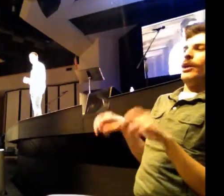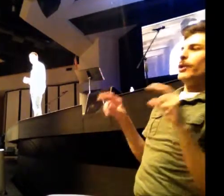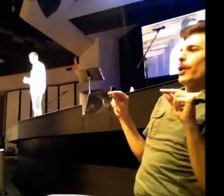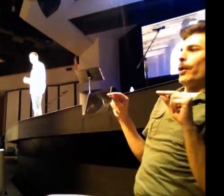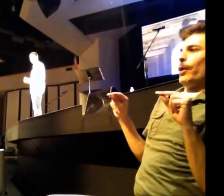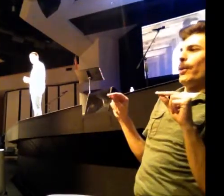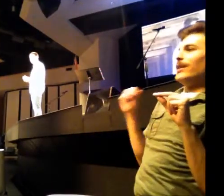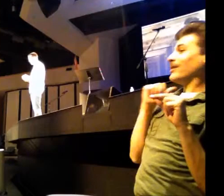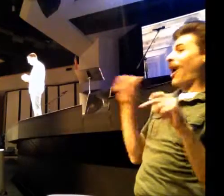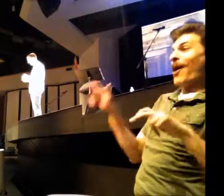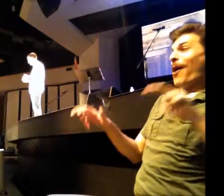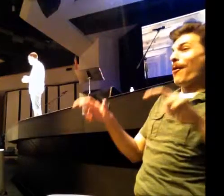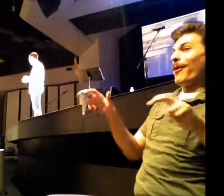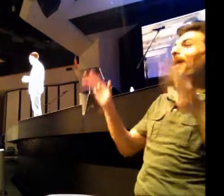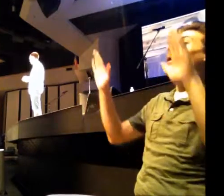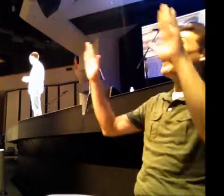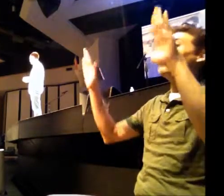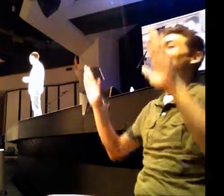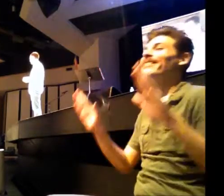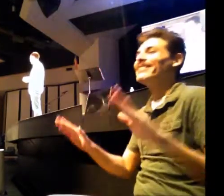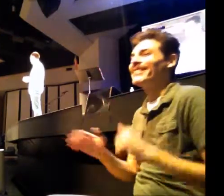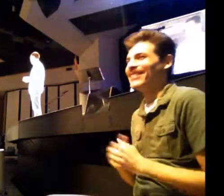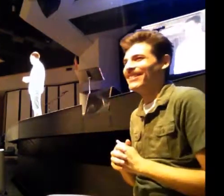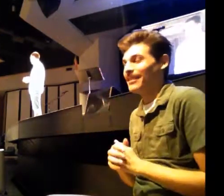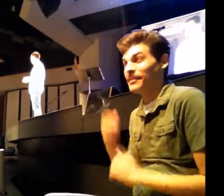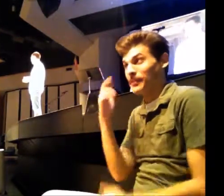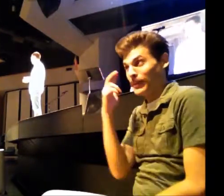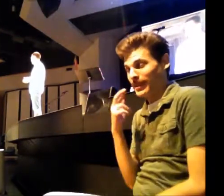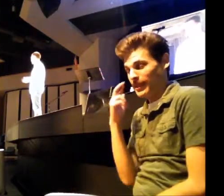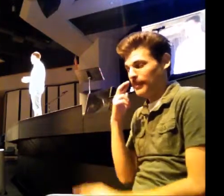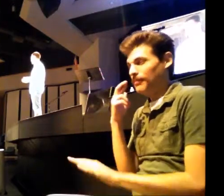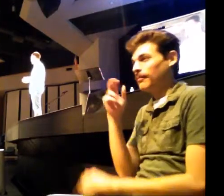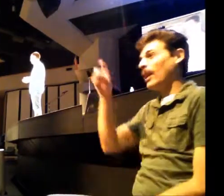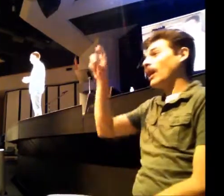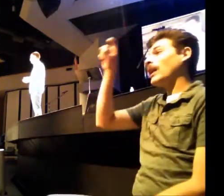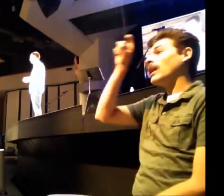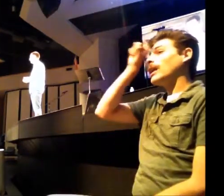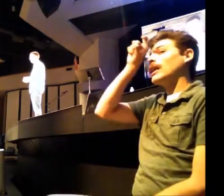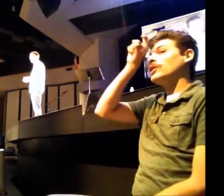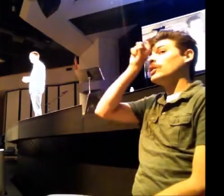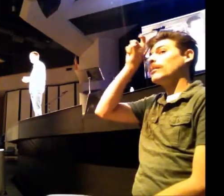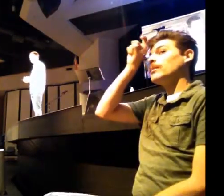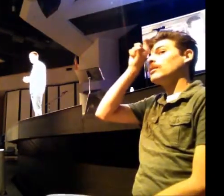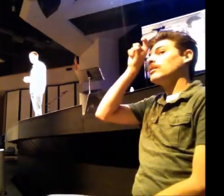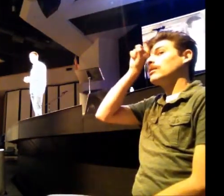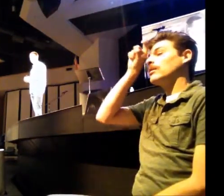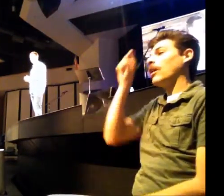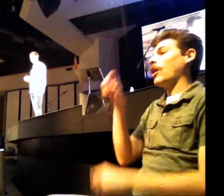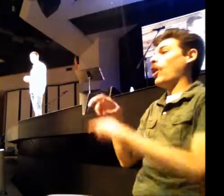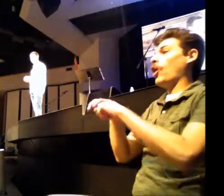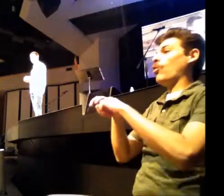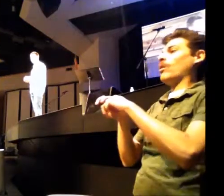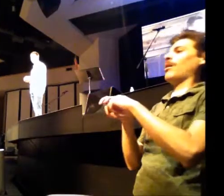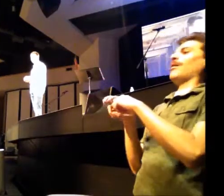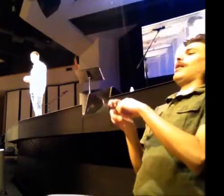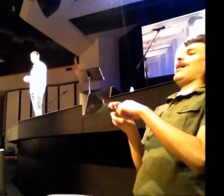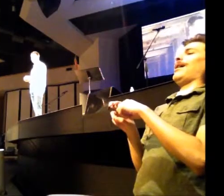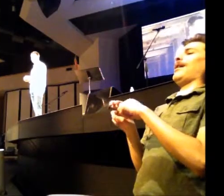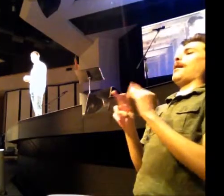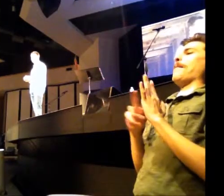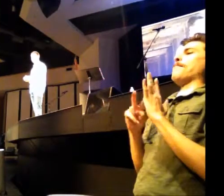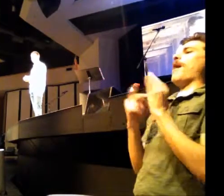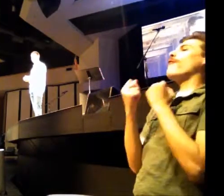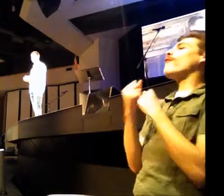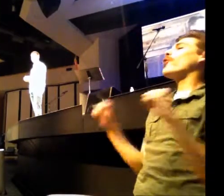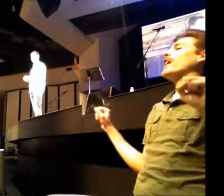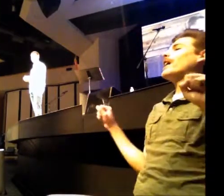amazing. You see, in ancient Egypt, only freed men and women were allowed to recline while they ate.